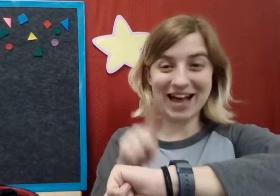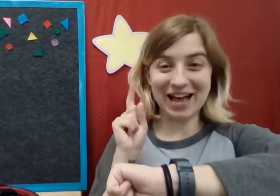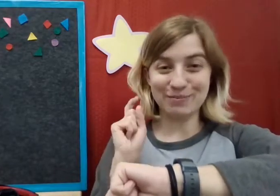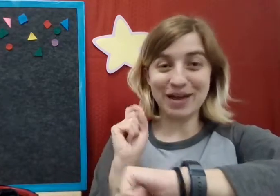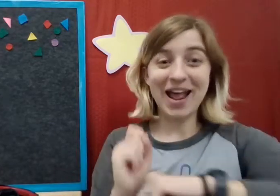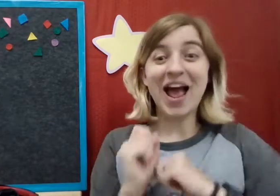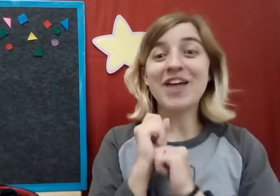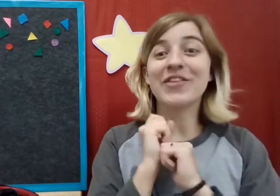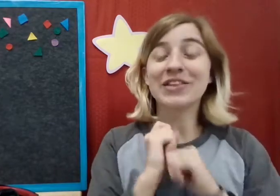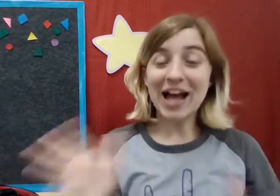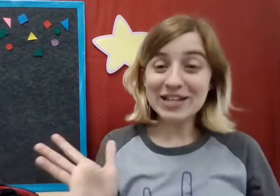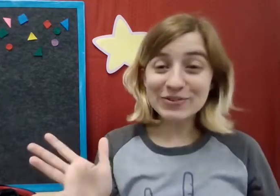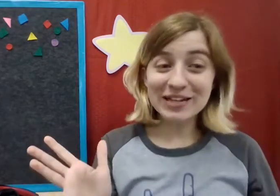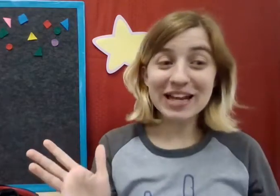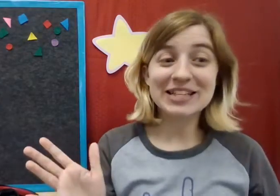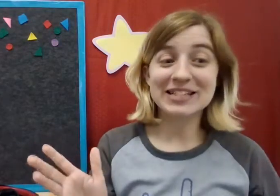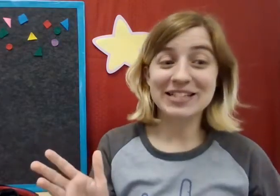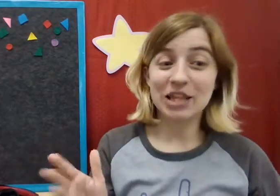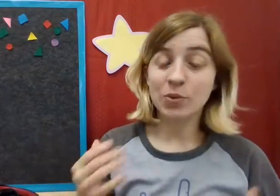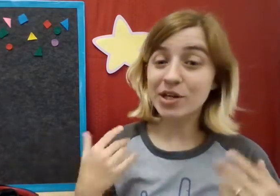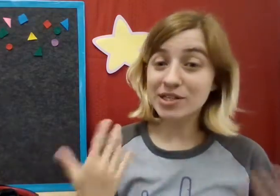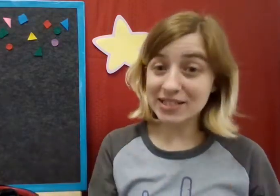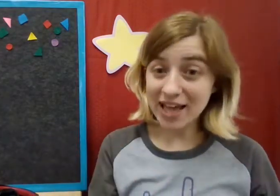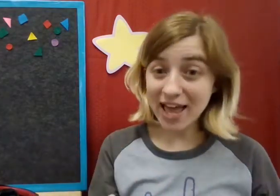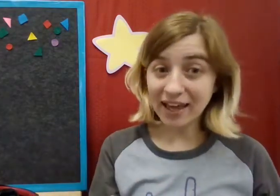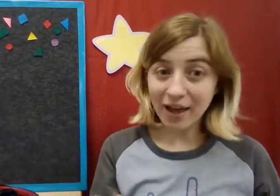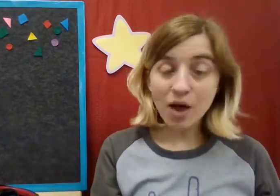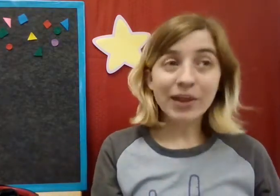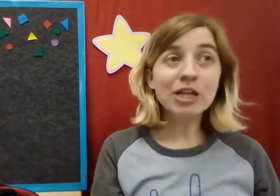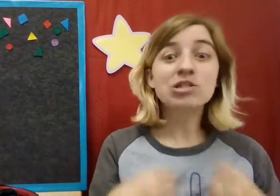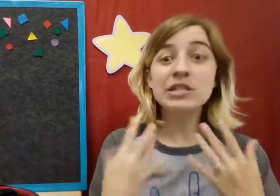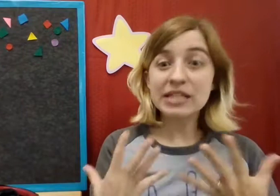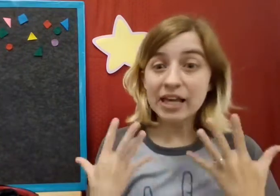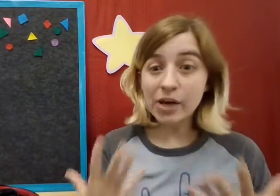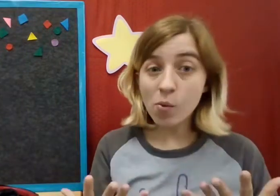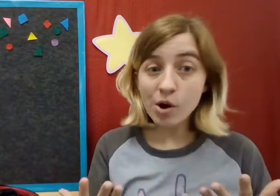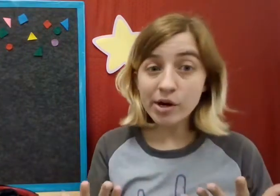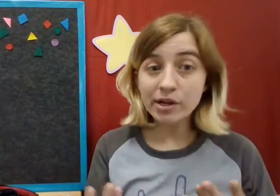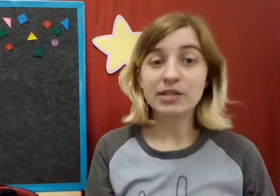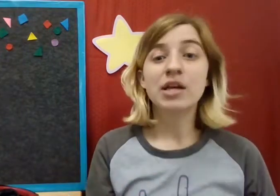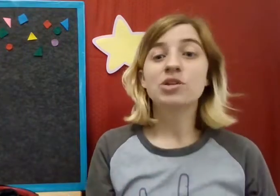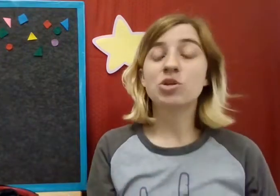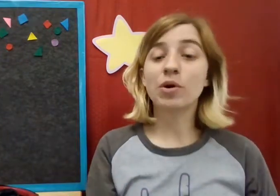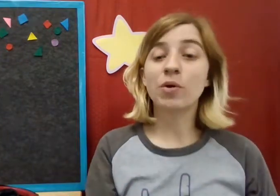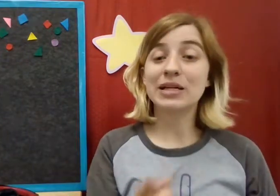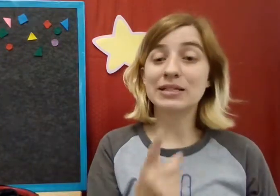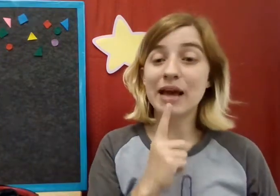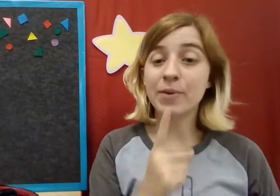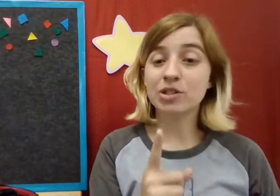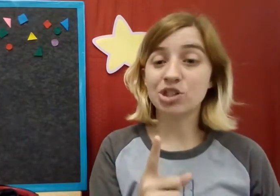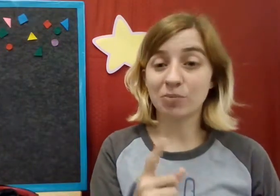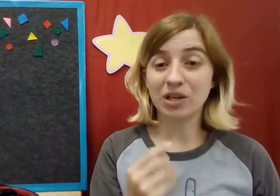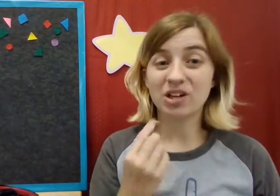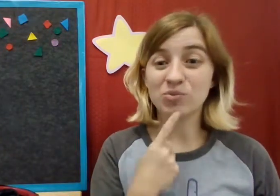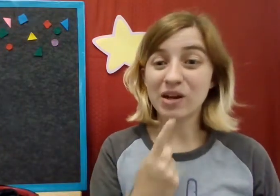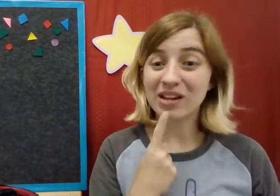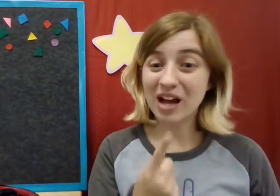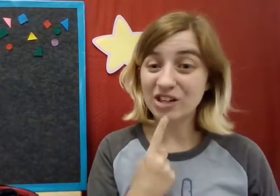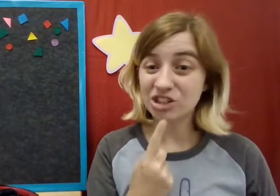Time. And then the last one is to say the word say, like you're saying words. So we're going to tap our chin, because right at your chin